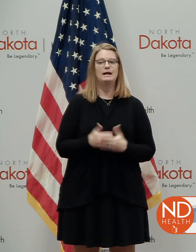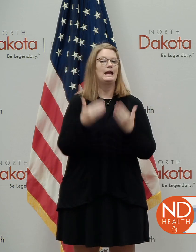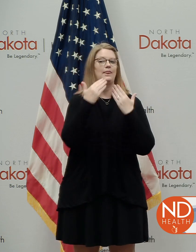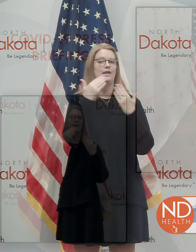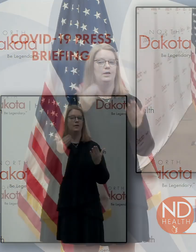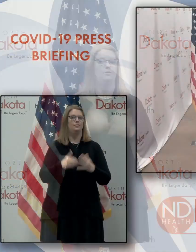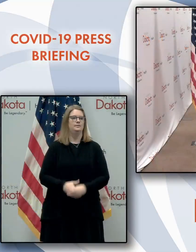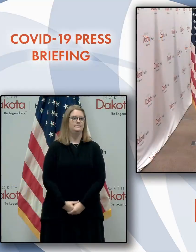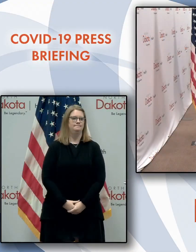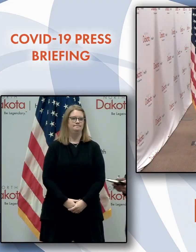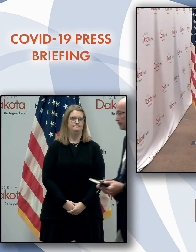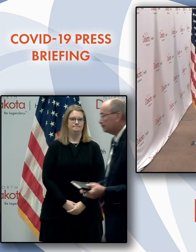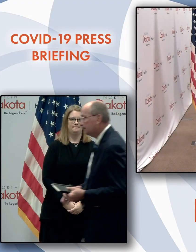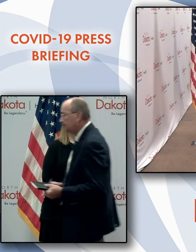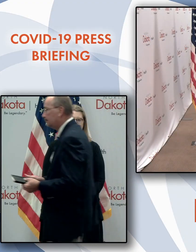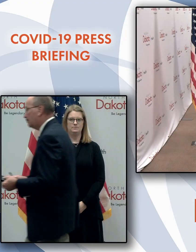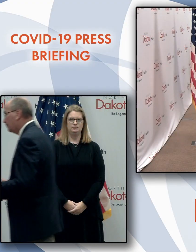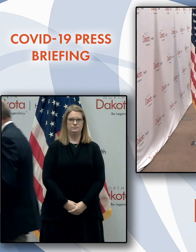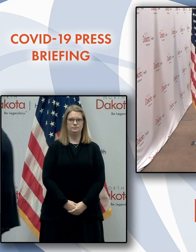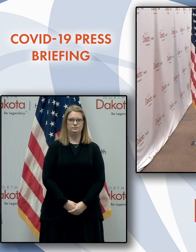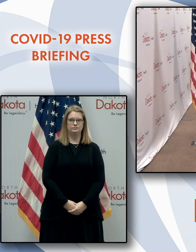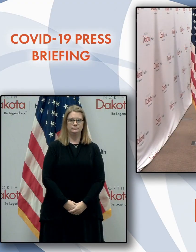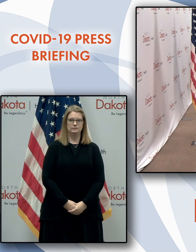thank you.